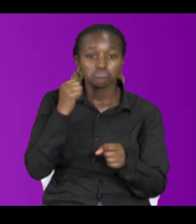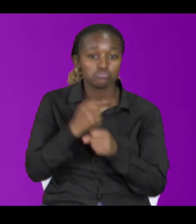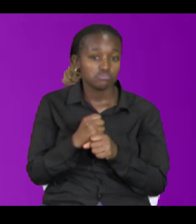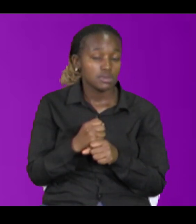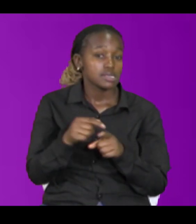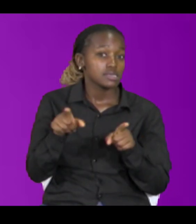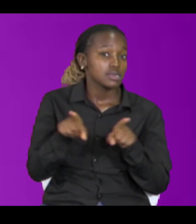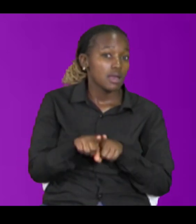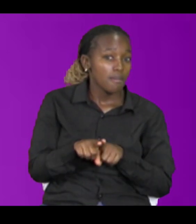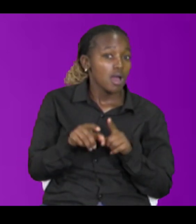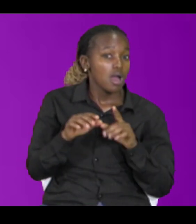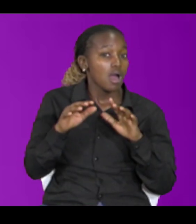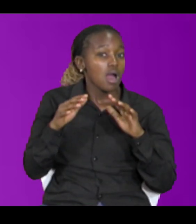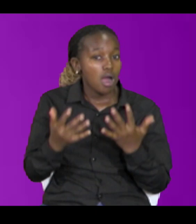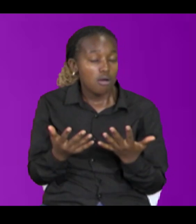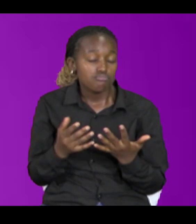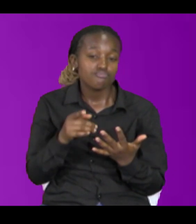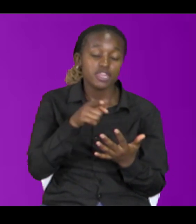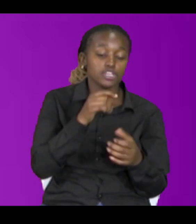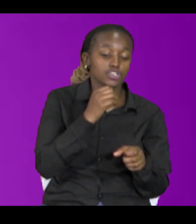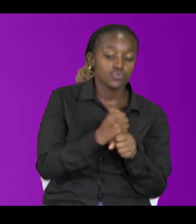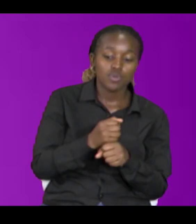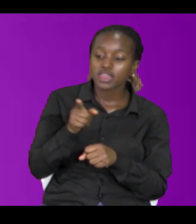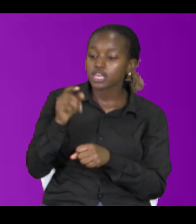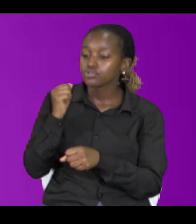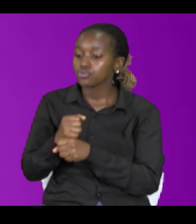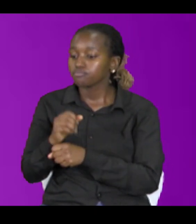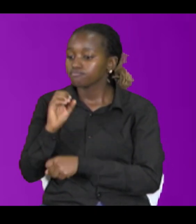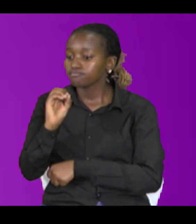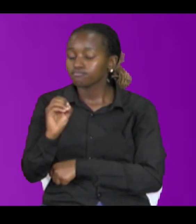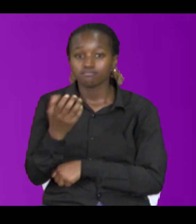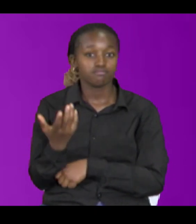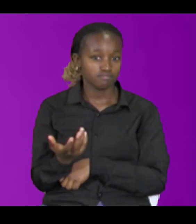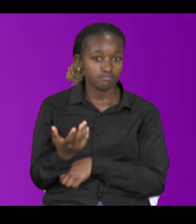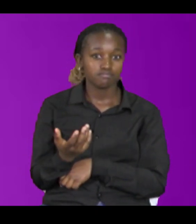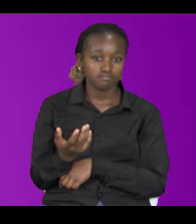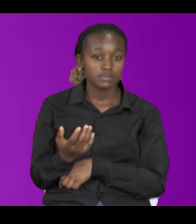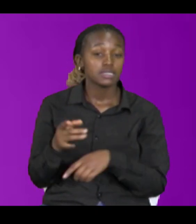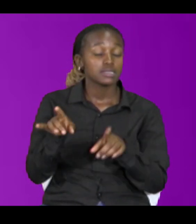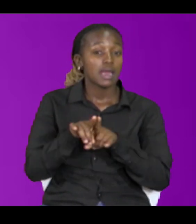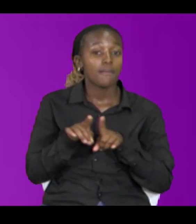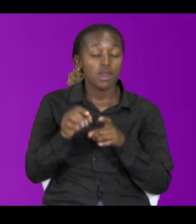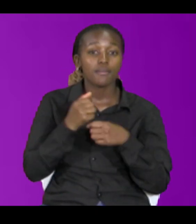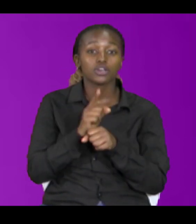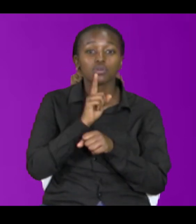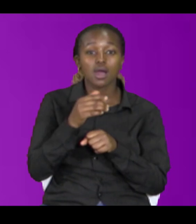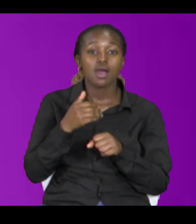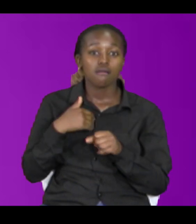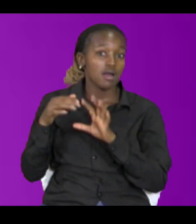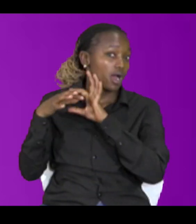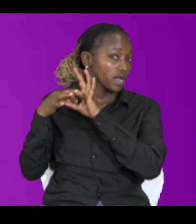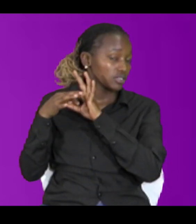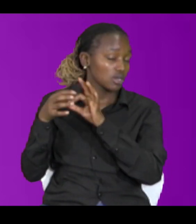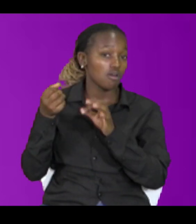not. This is what you shouldn't do. And as I said, this fosters a culture of